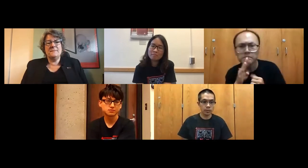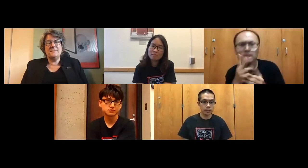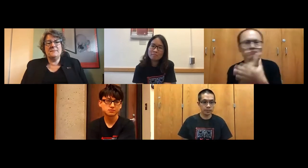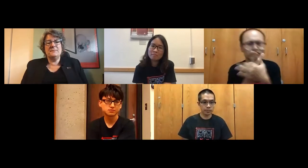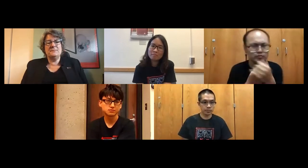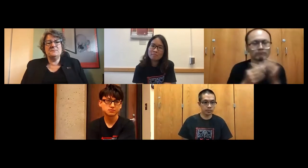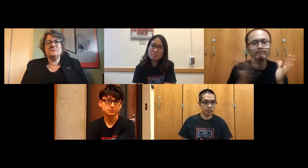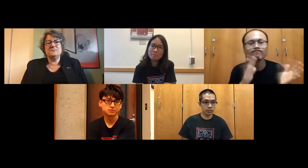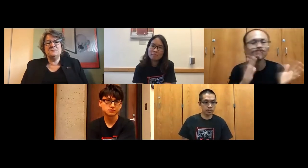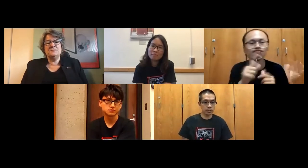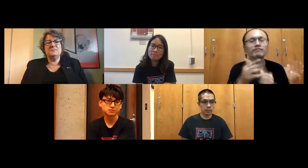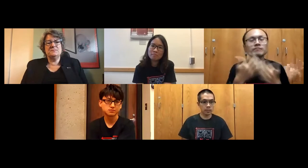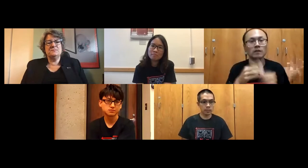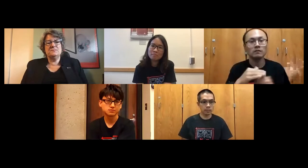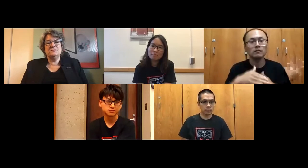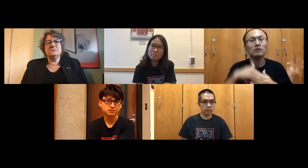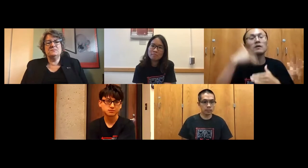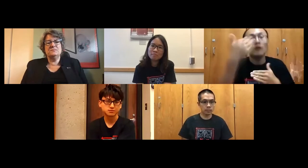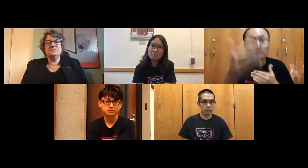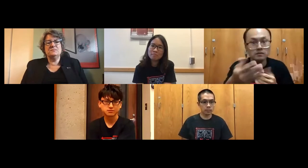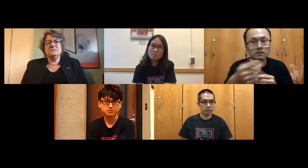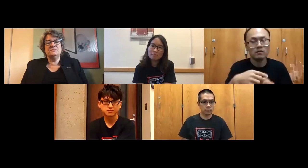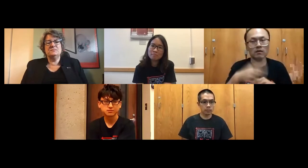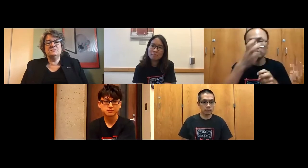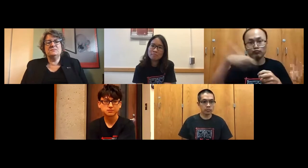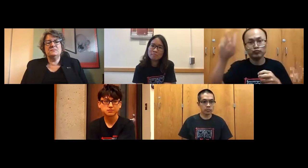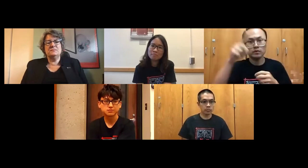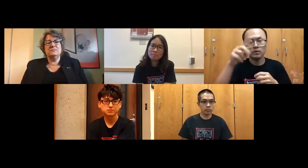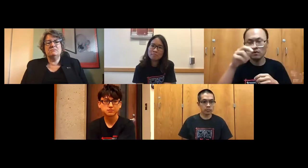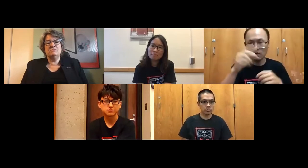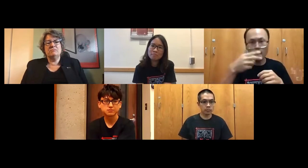and learned how to both speak and sign.